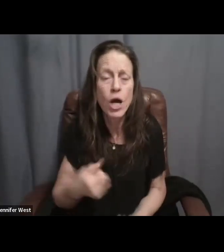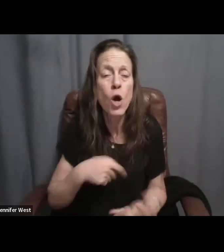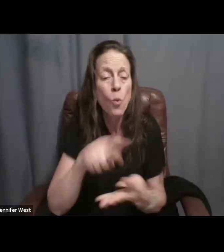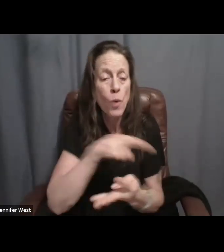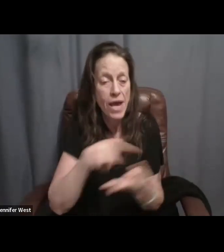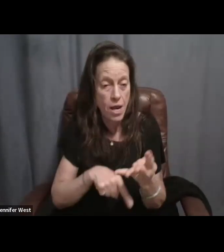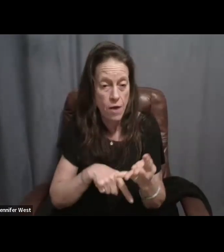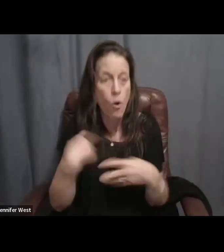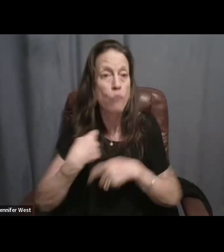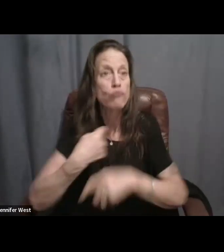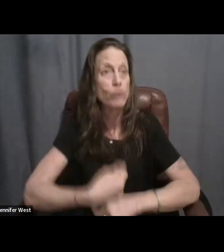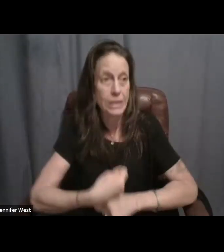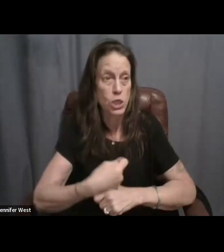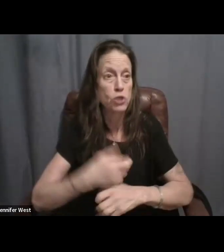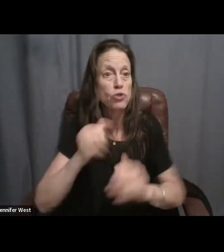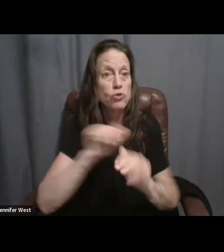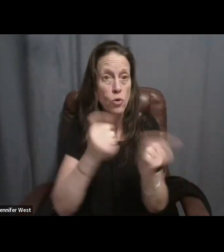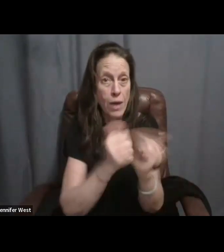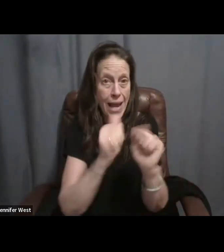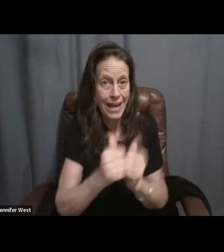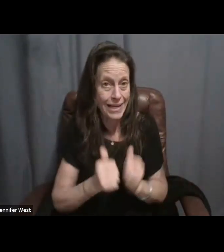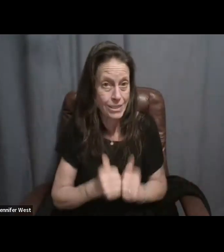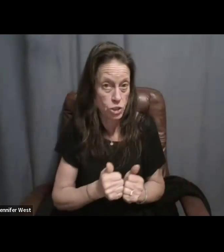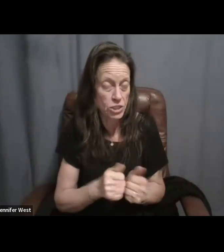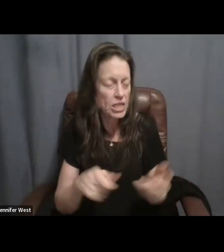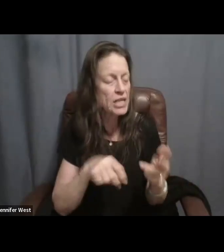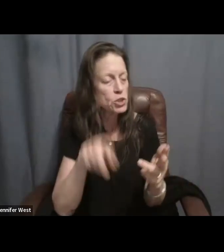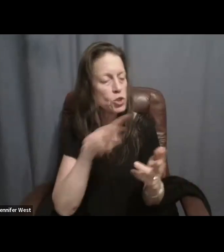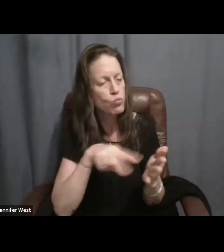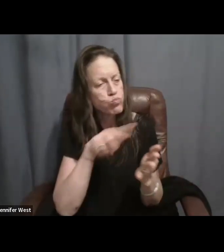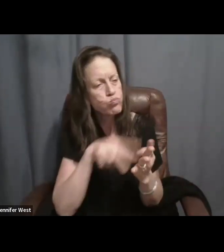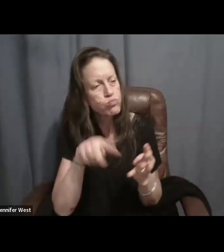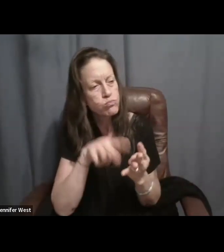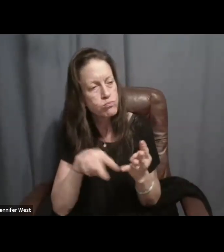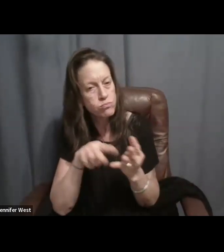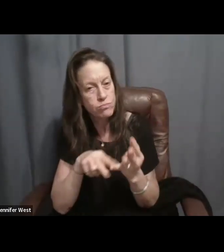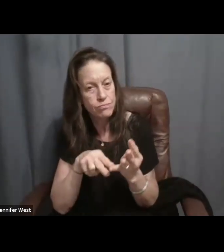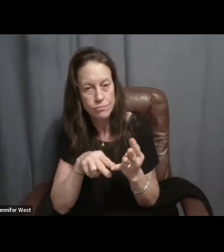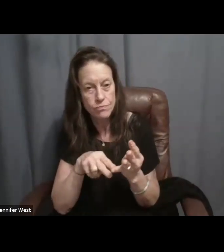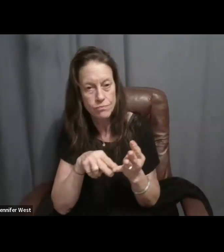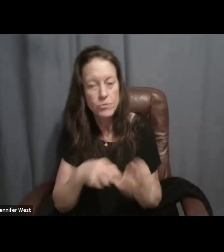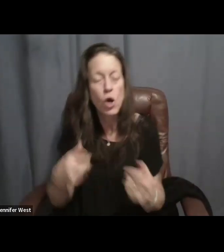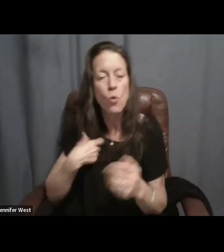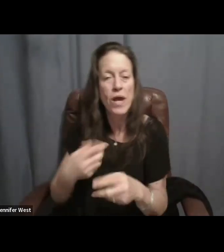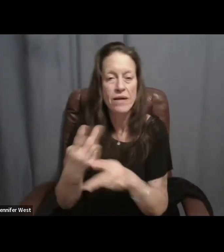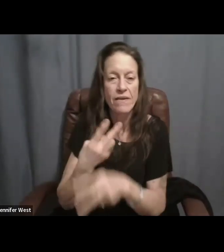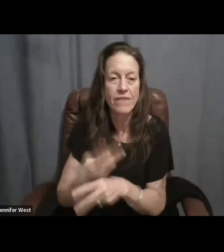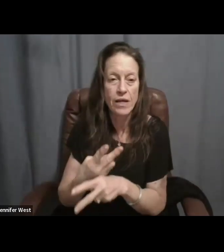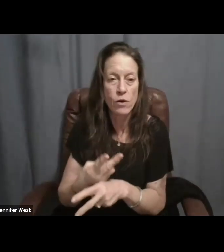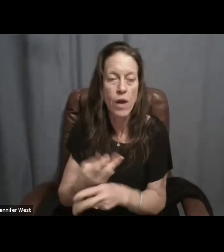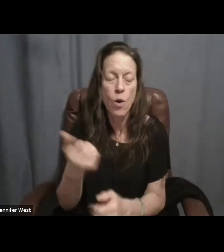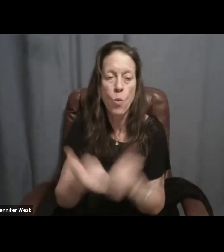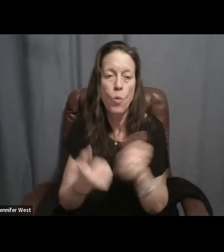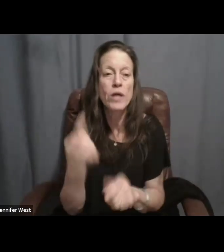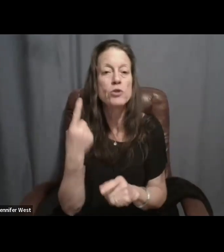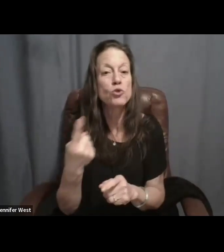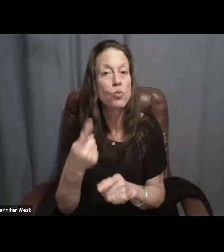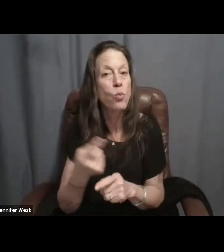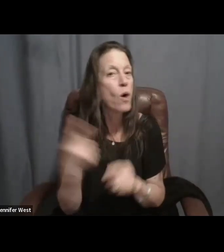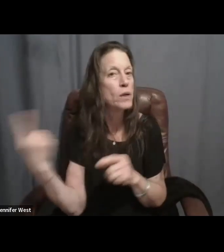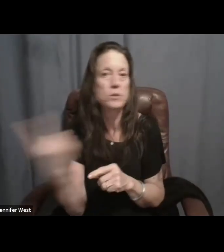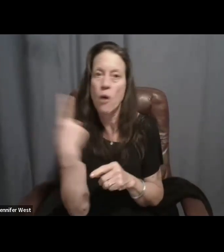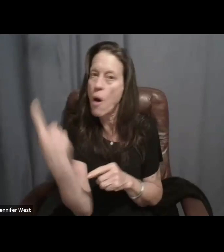traditional agencies to take a look at, ones that were still very much on Zoom. So it didn't